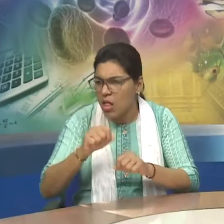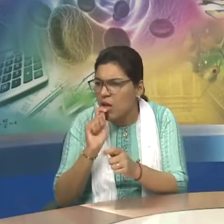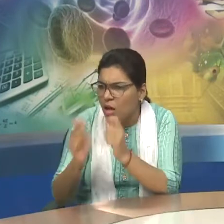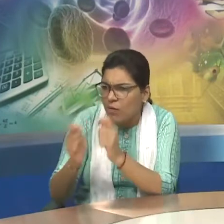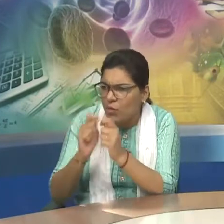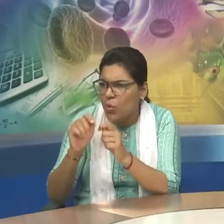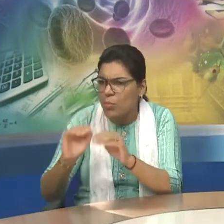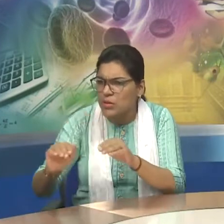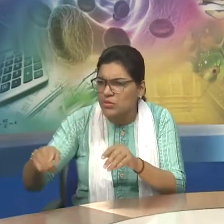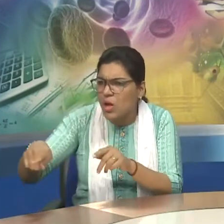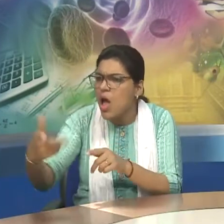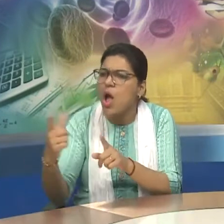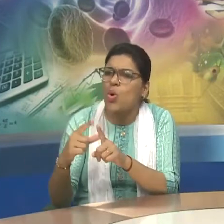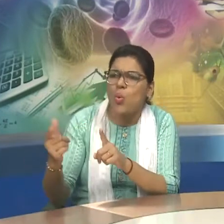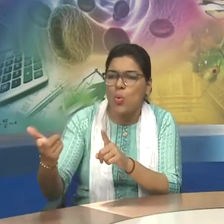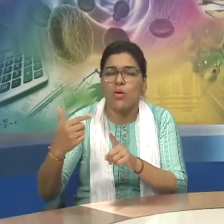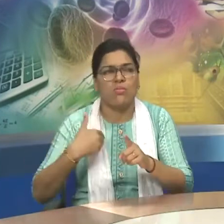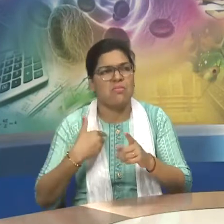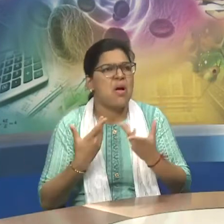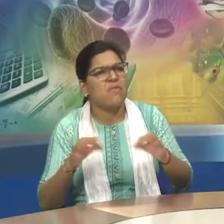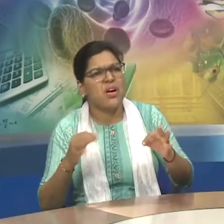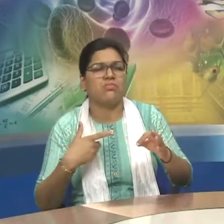many studies.